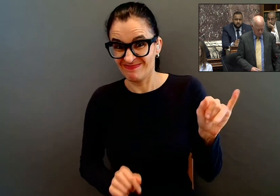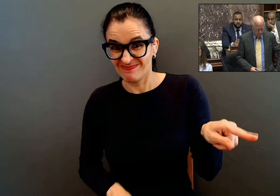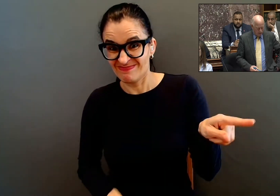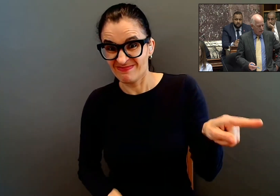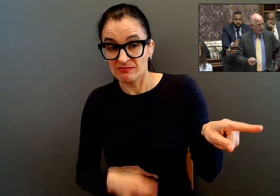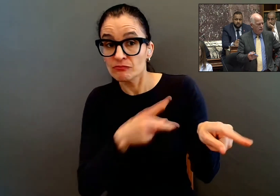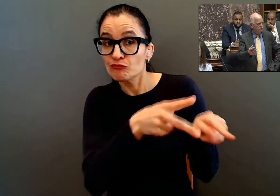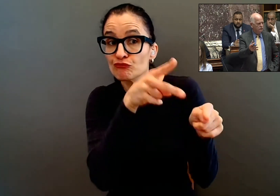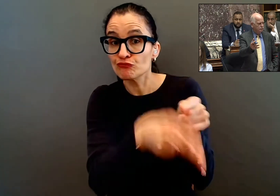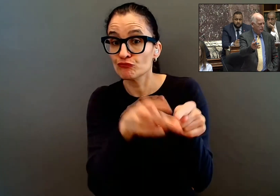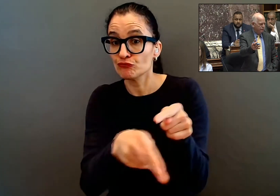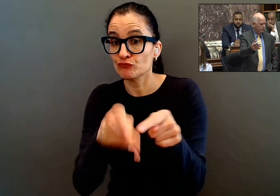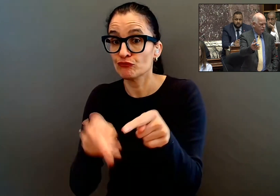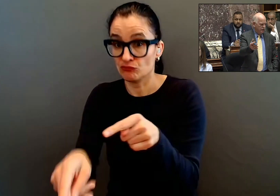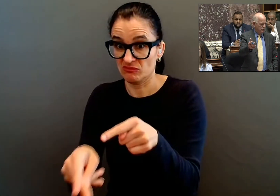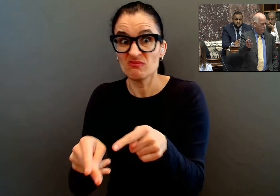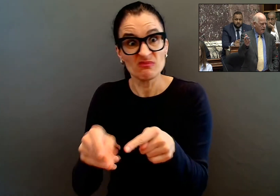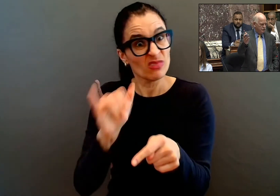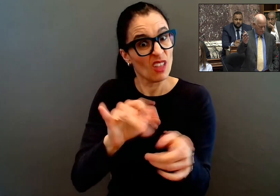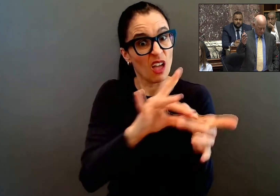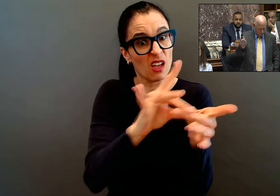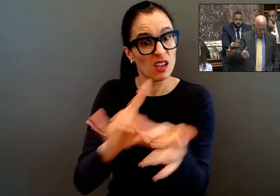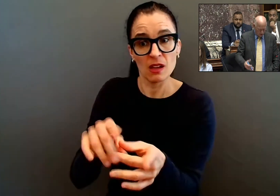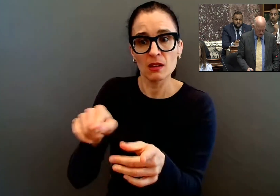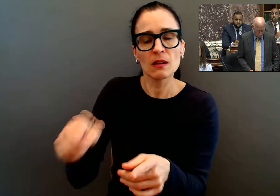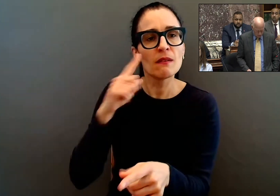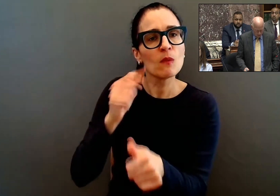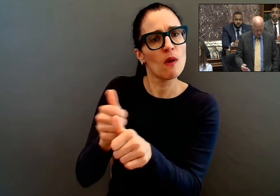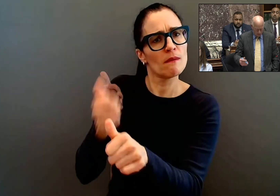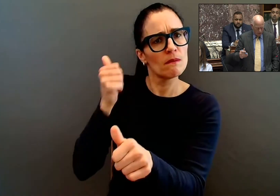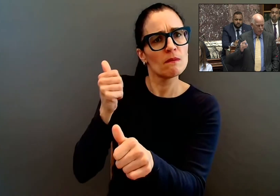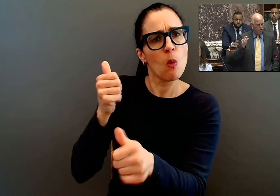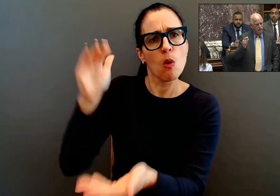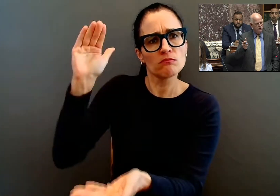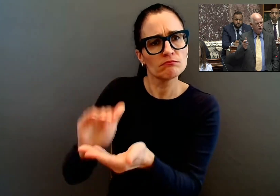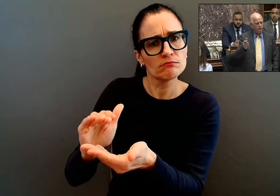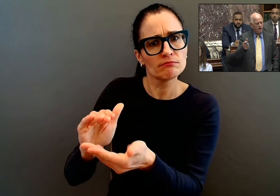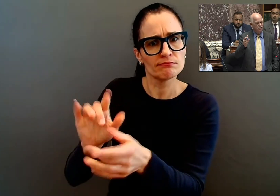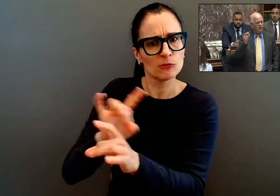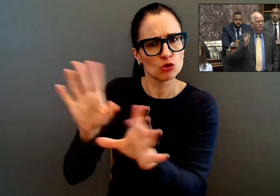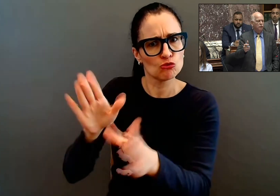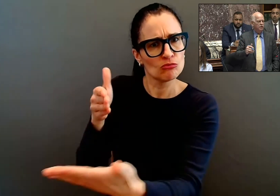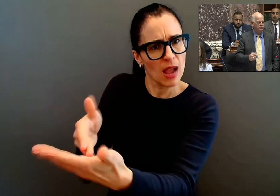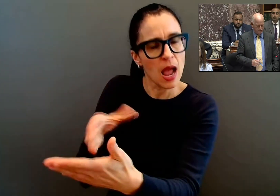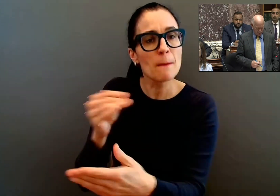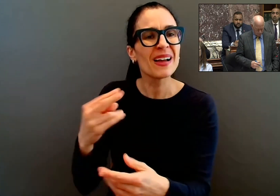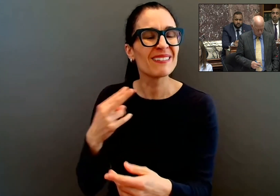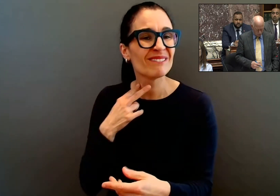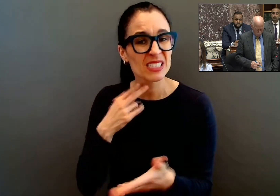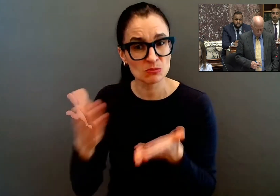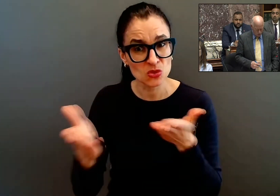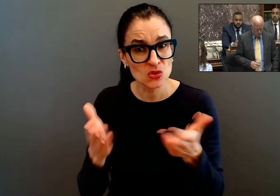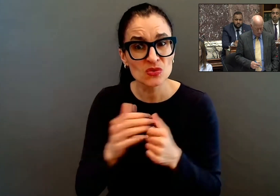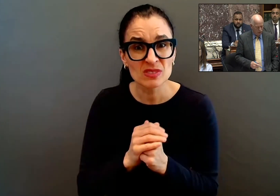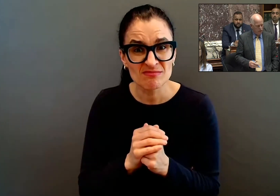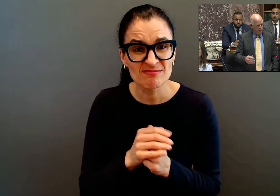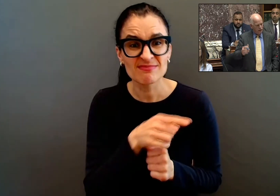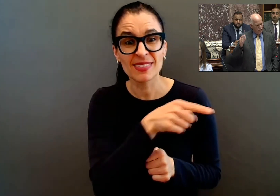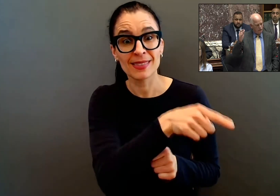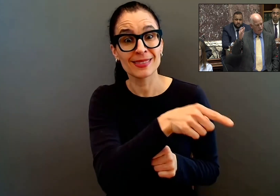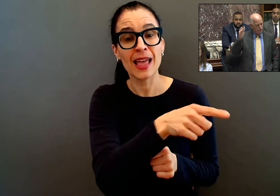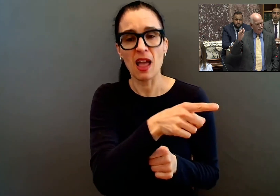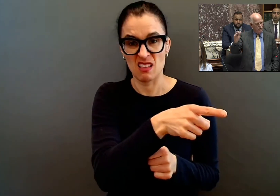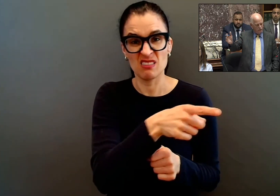services. They ended the prolific offender management program that reduced offending by 40% overall.